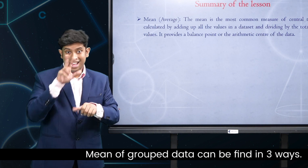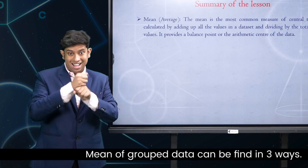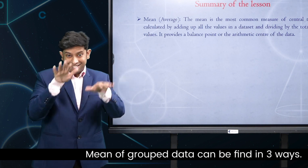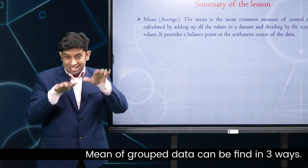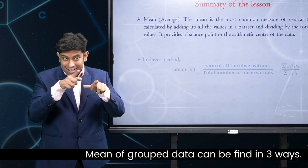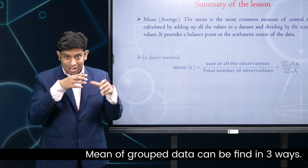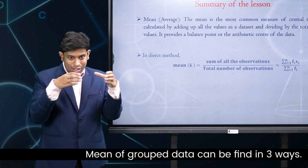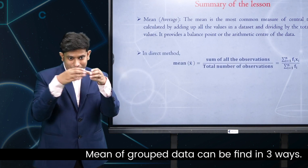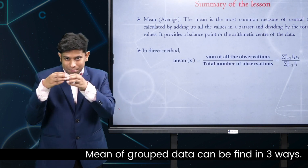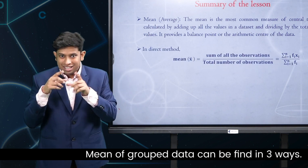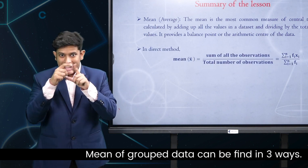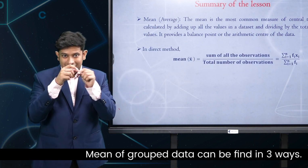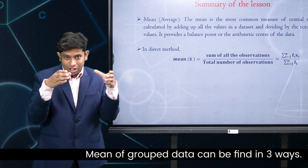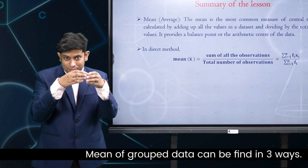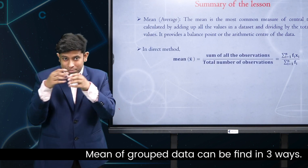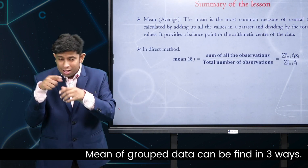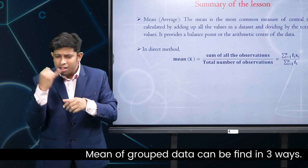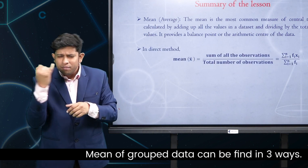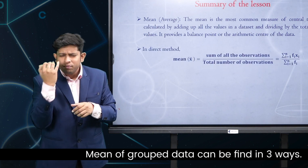Mean of grouped data can be found in three ways.